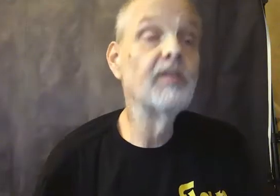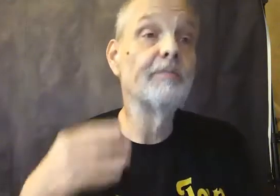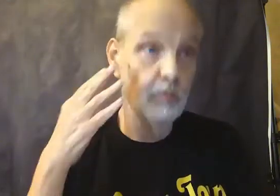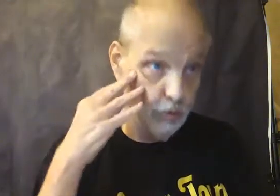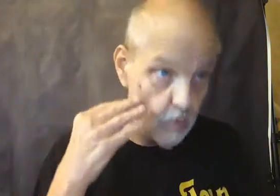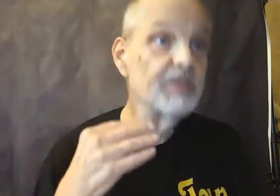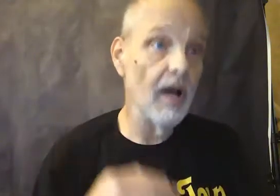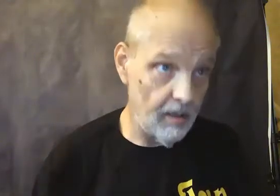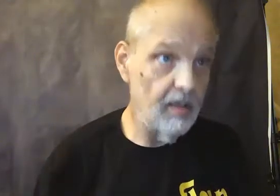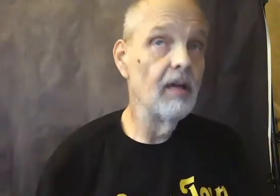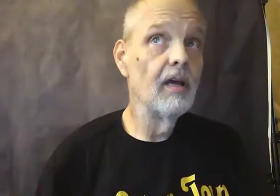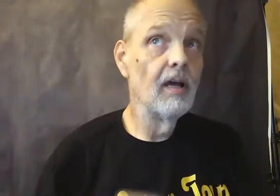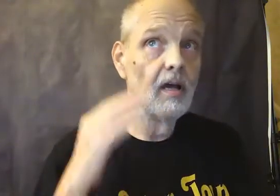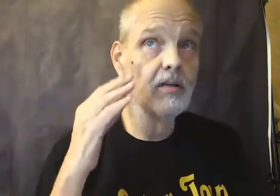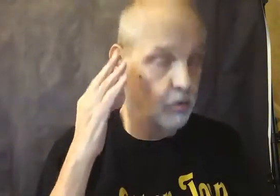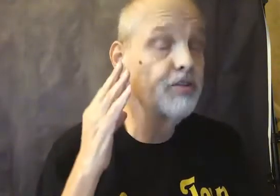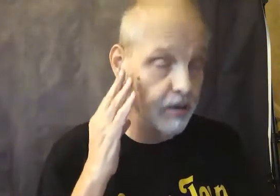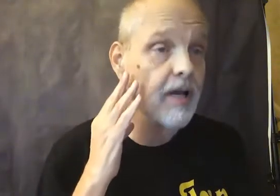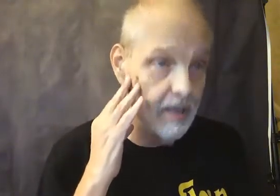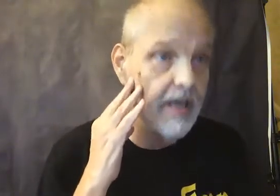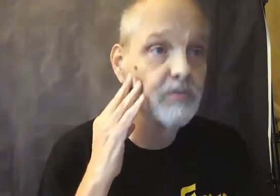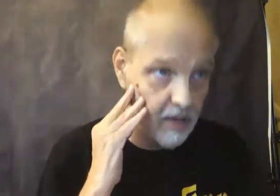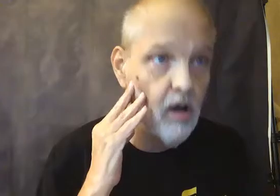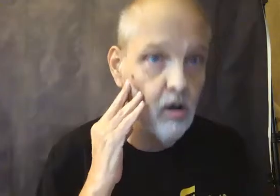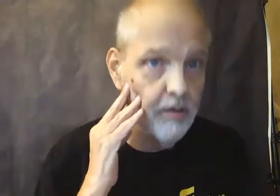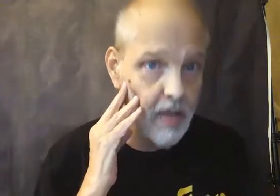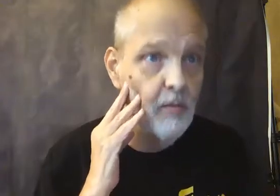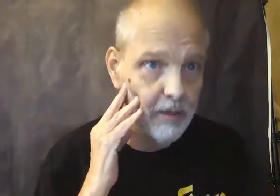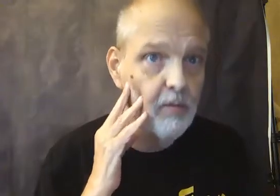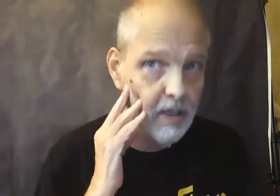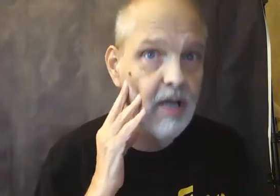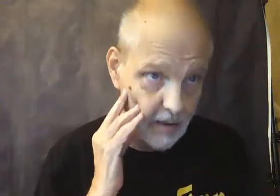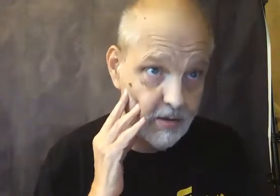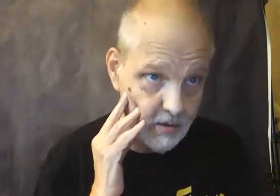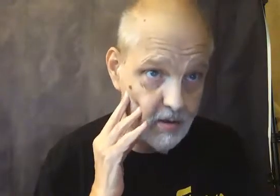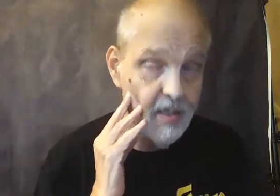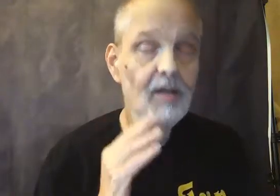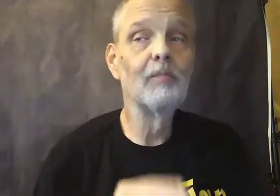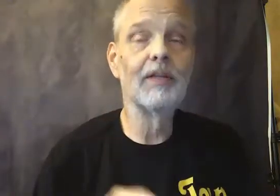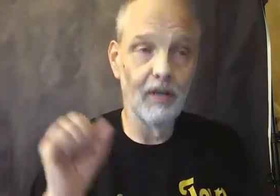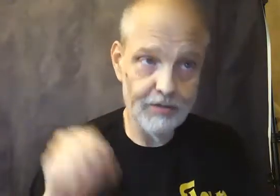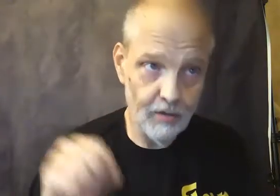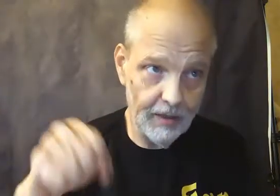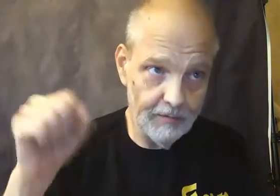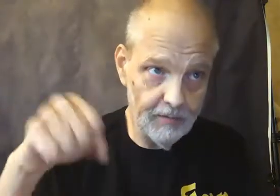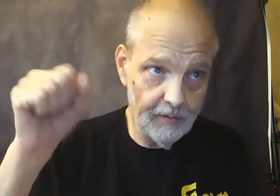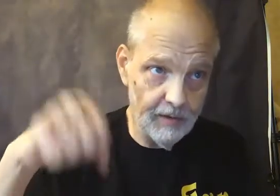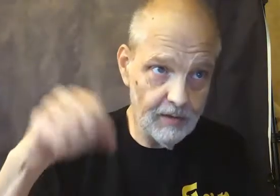deaf people do shake their head yes all the time when they mean yes, but they also can